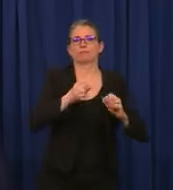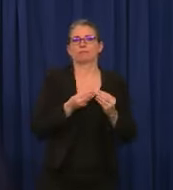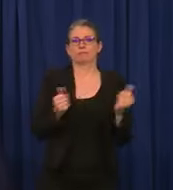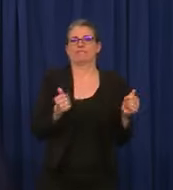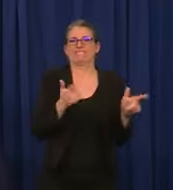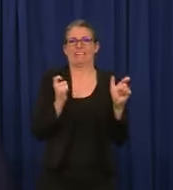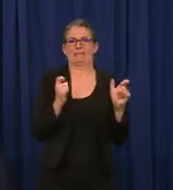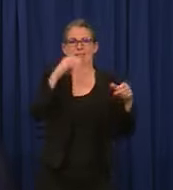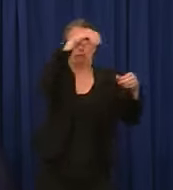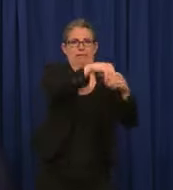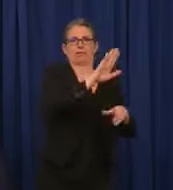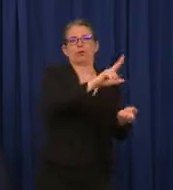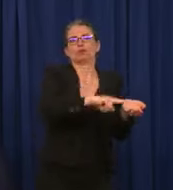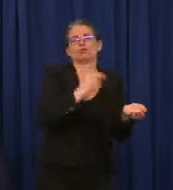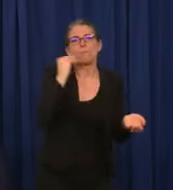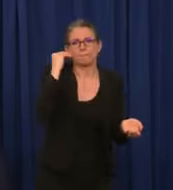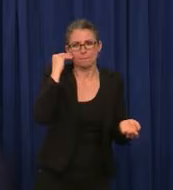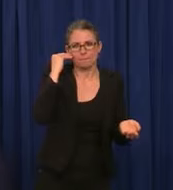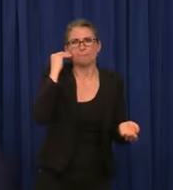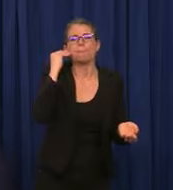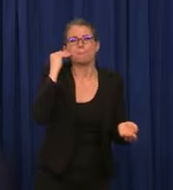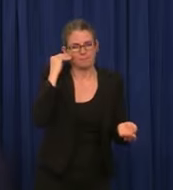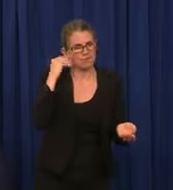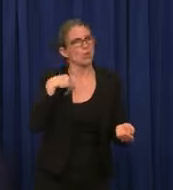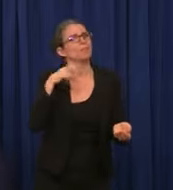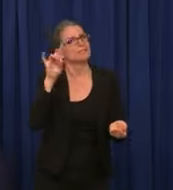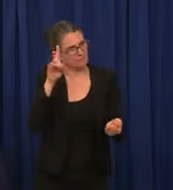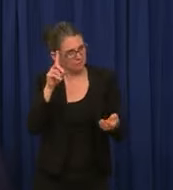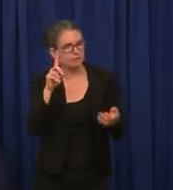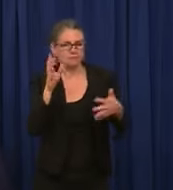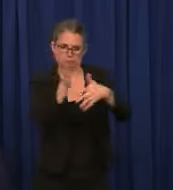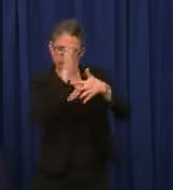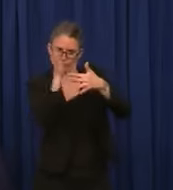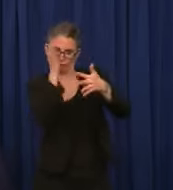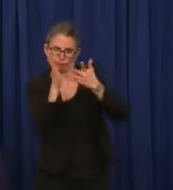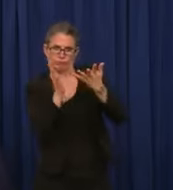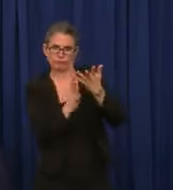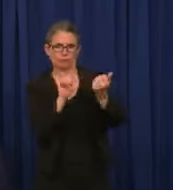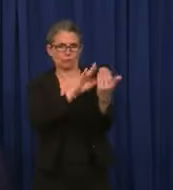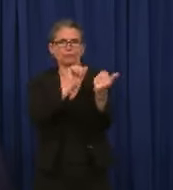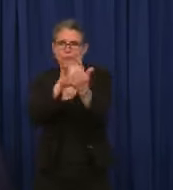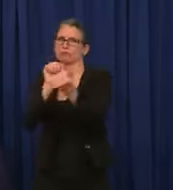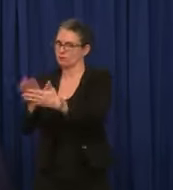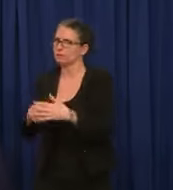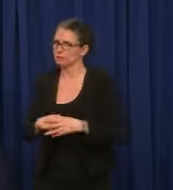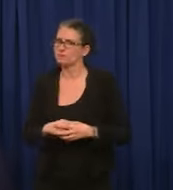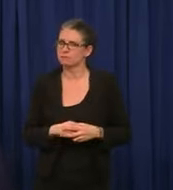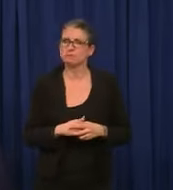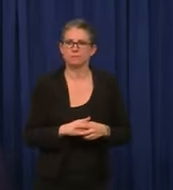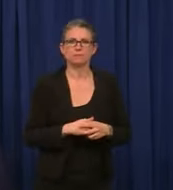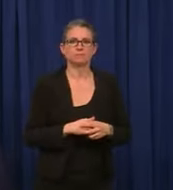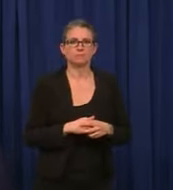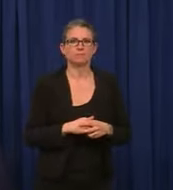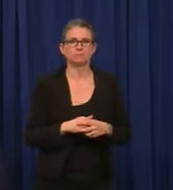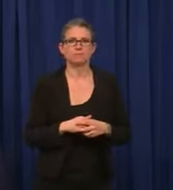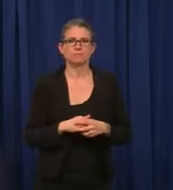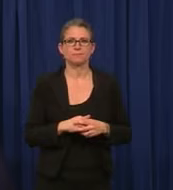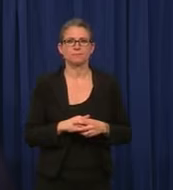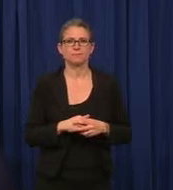tested very quickly. I'm going to do a quick rapid fire because we've got several more people on the